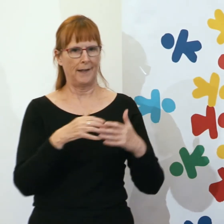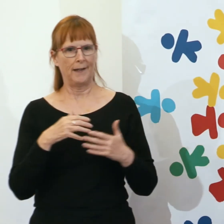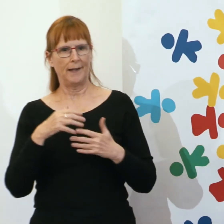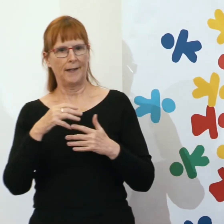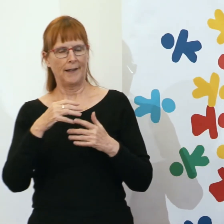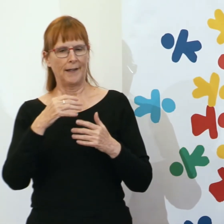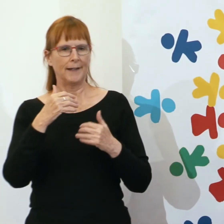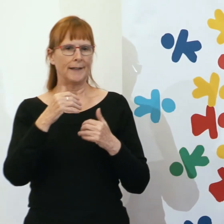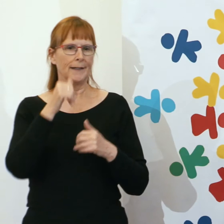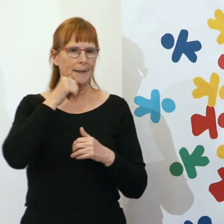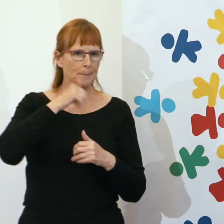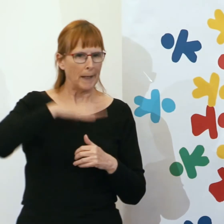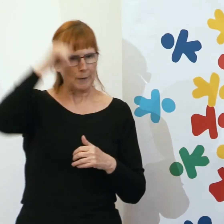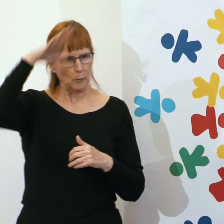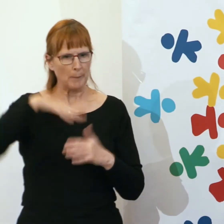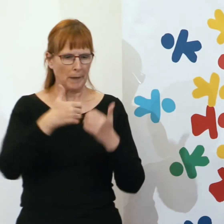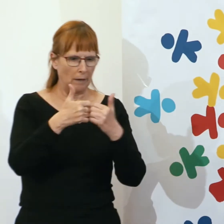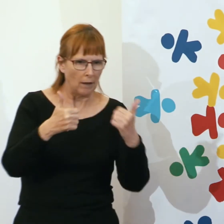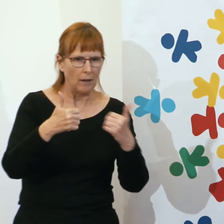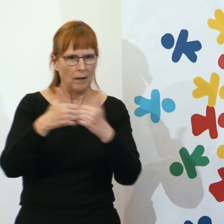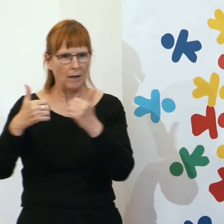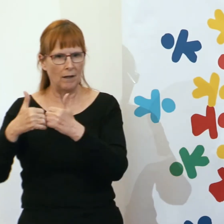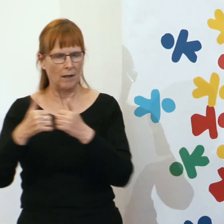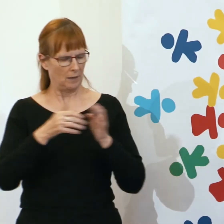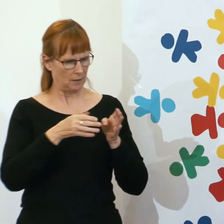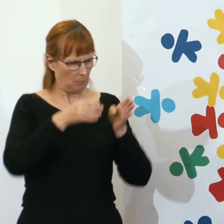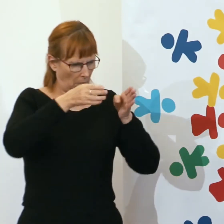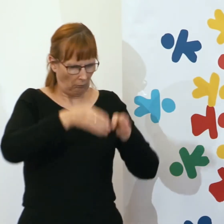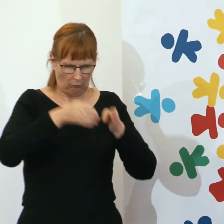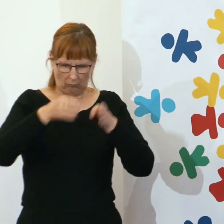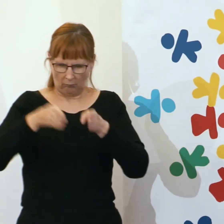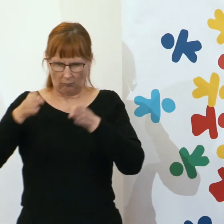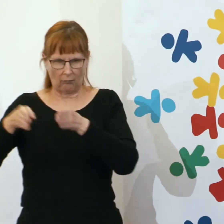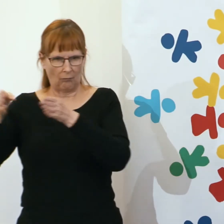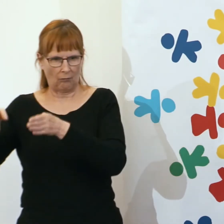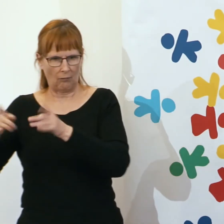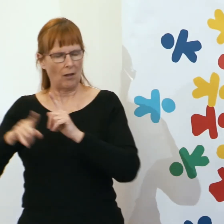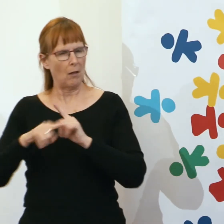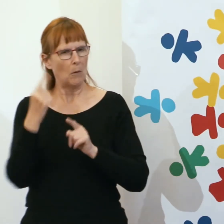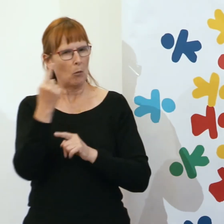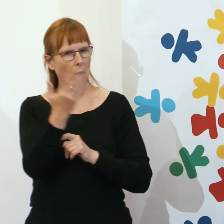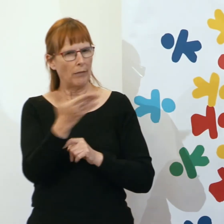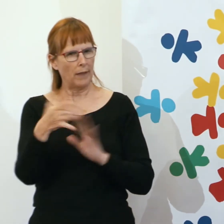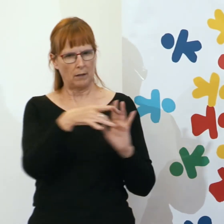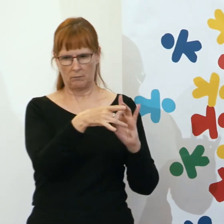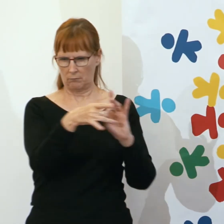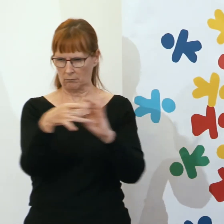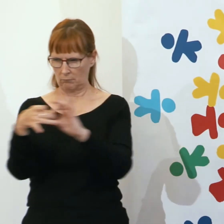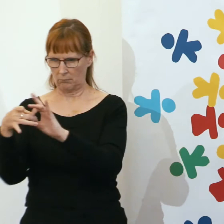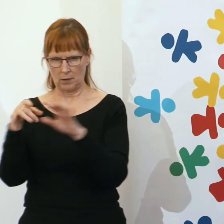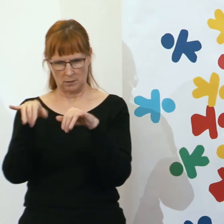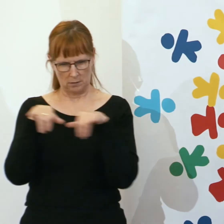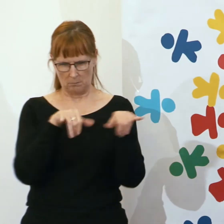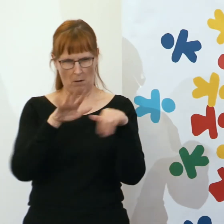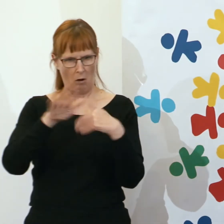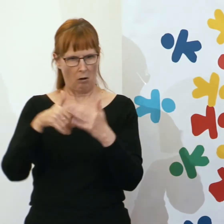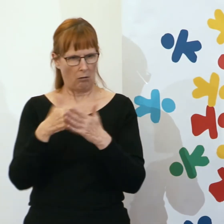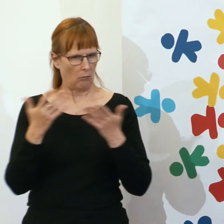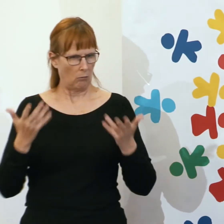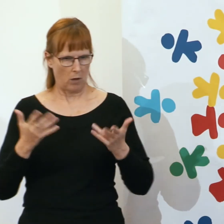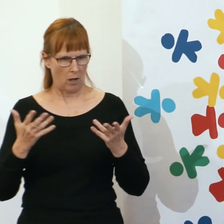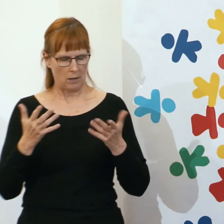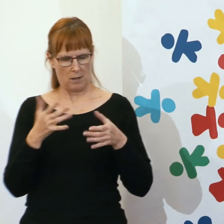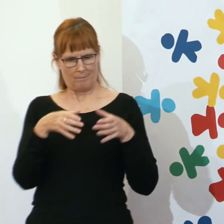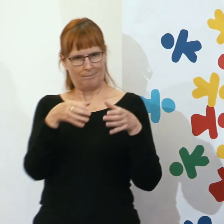social isolation cut across nearly everyone. When they say we will end